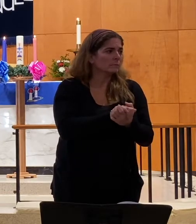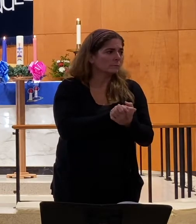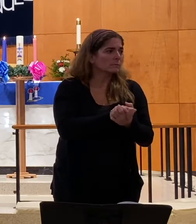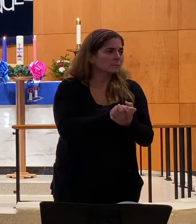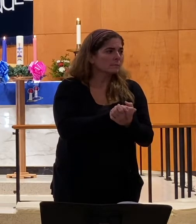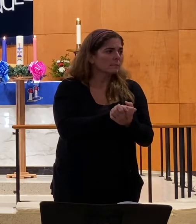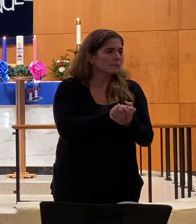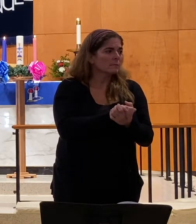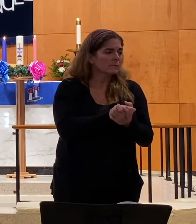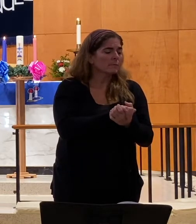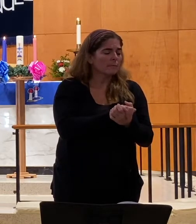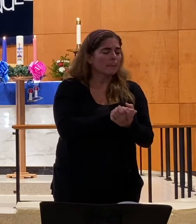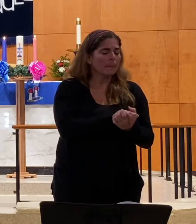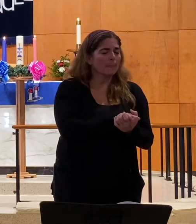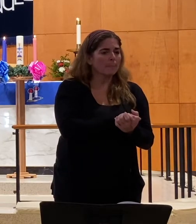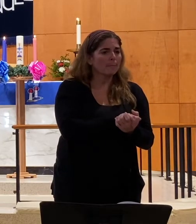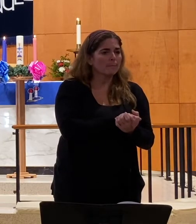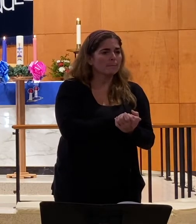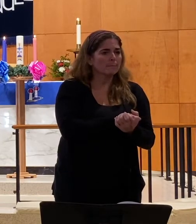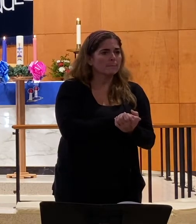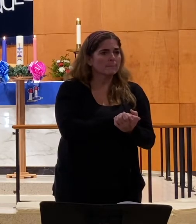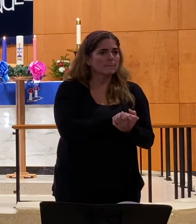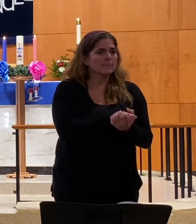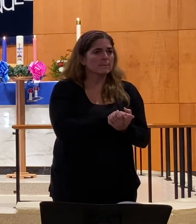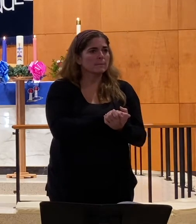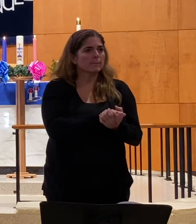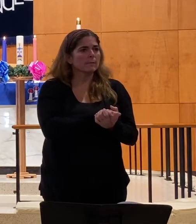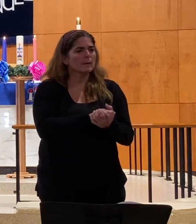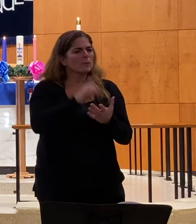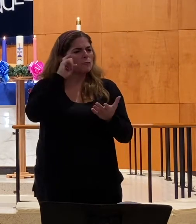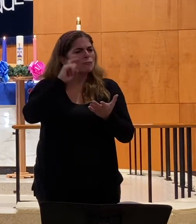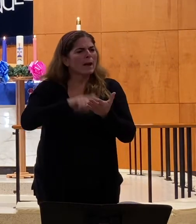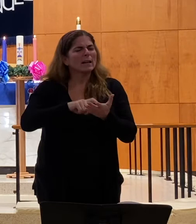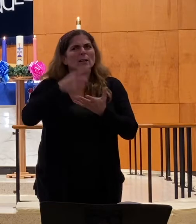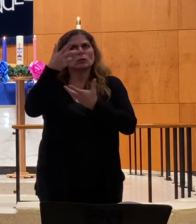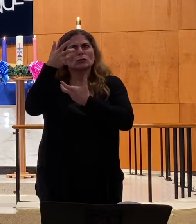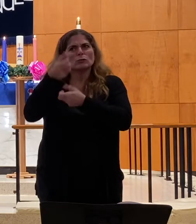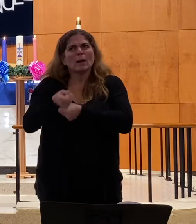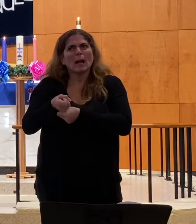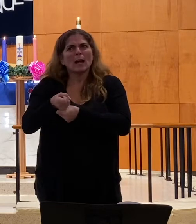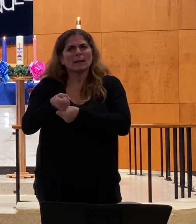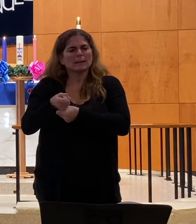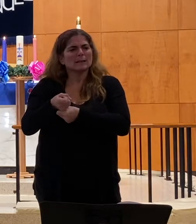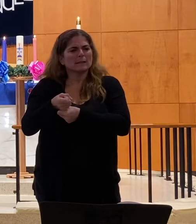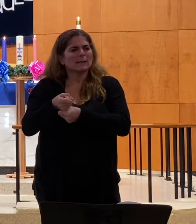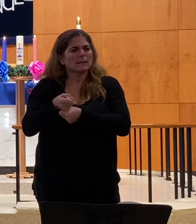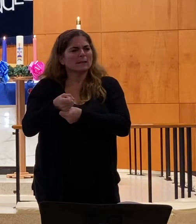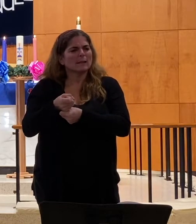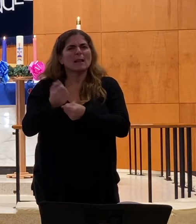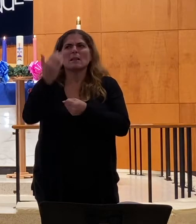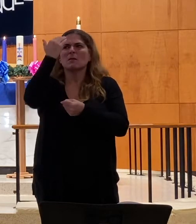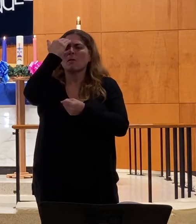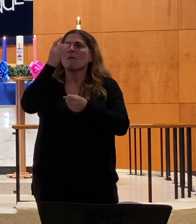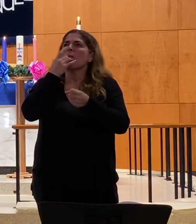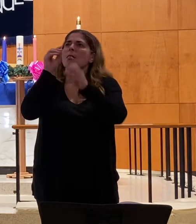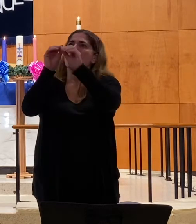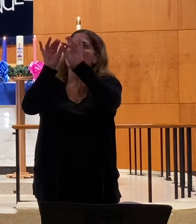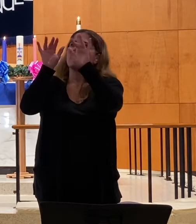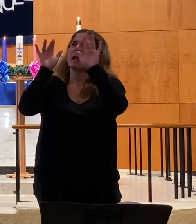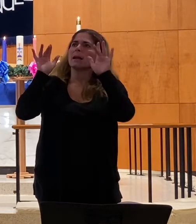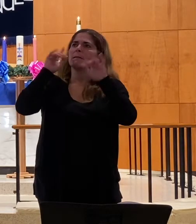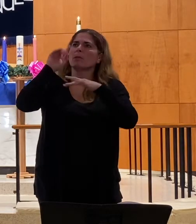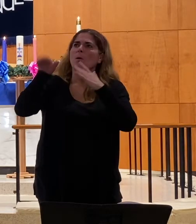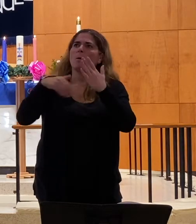Belief in this sense means to recognize and to trust and to commit our lives to